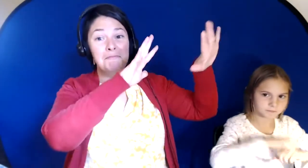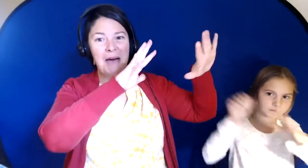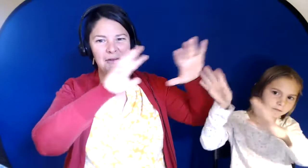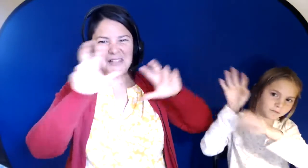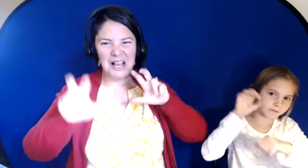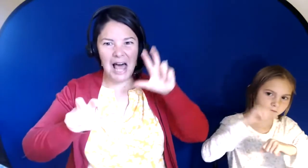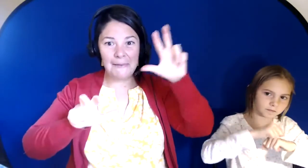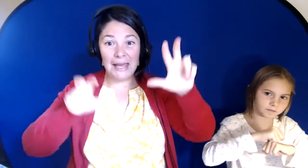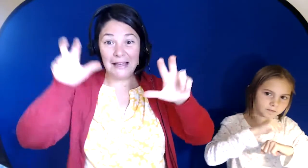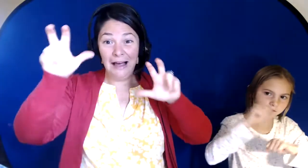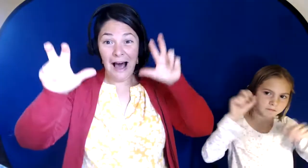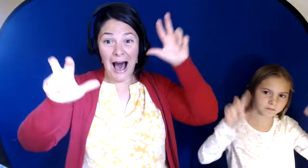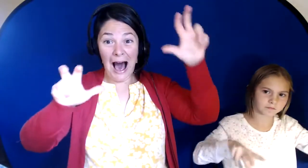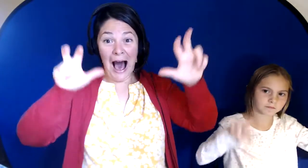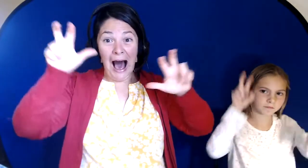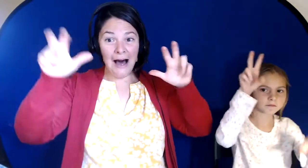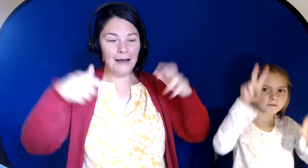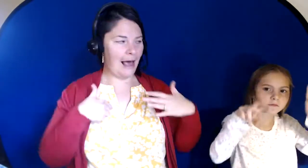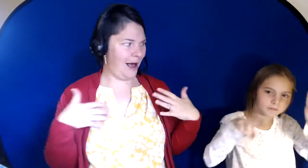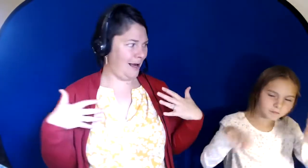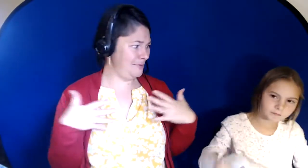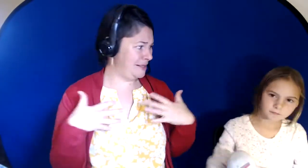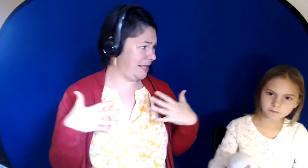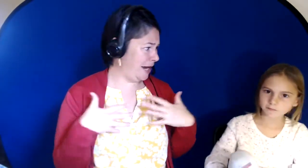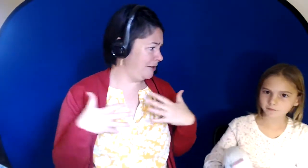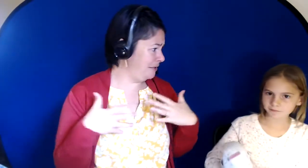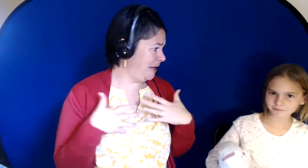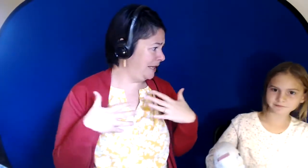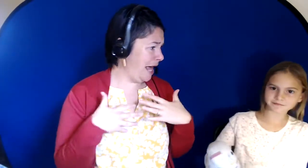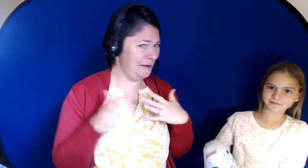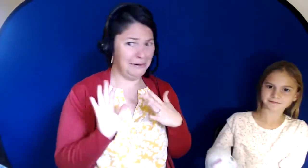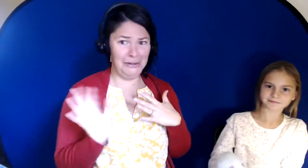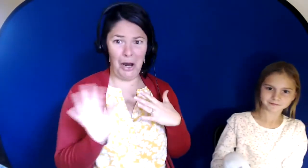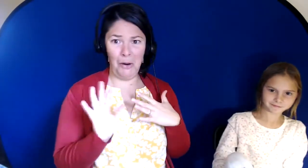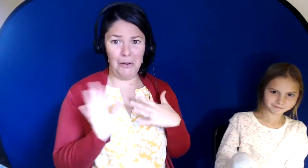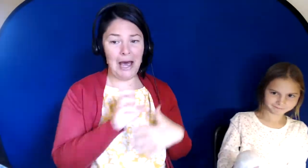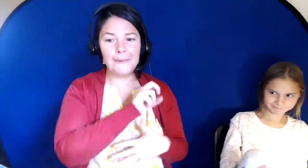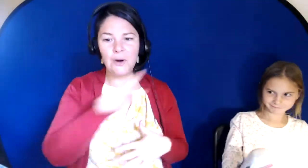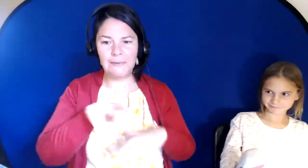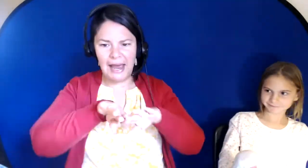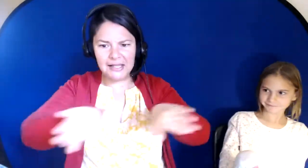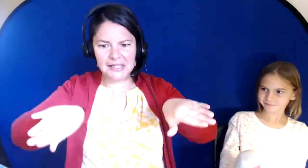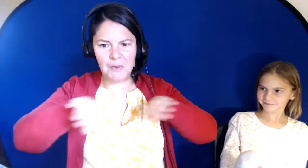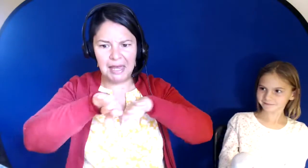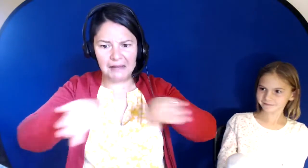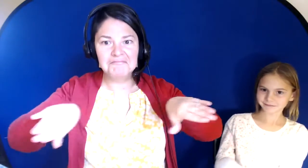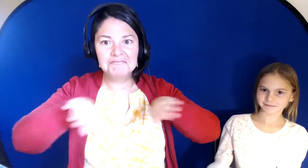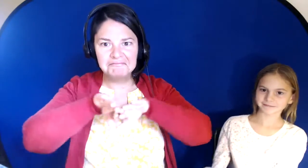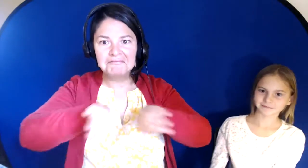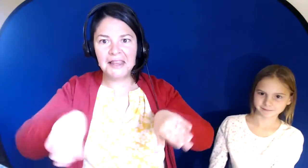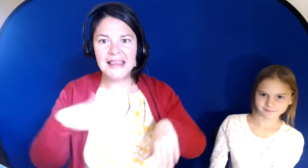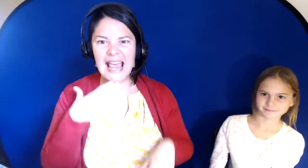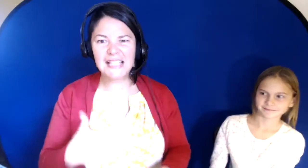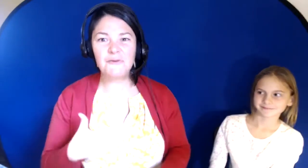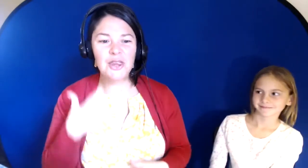Mountain climbing. Ah, I'm scared, Mila. No, I'm going back to swimming. Thanks for the